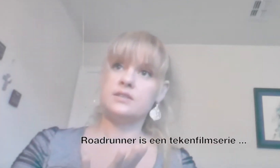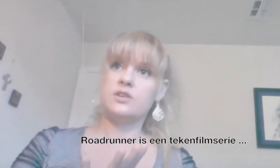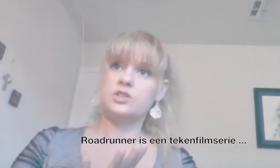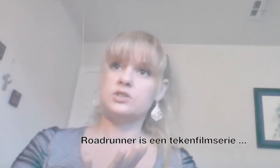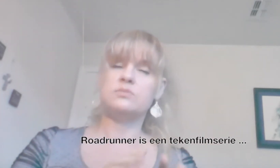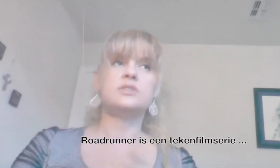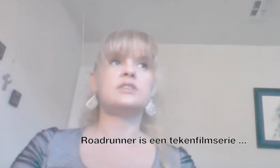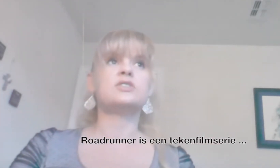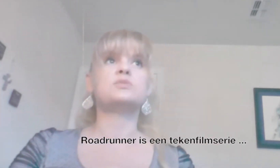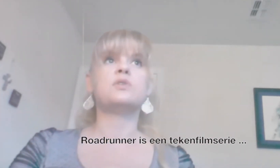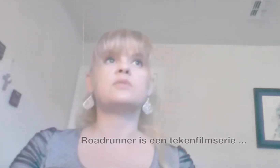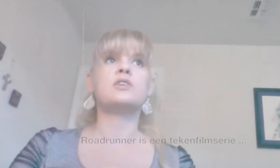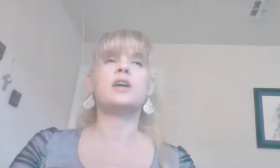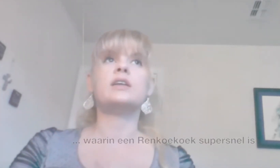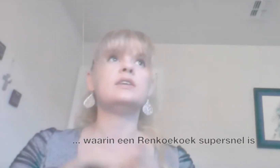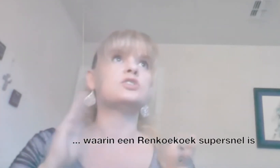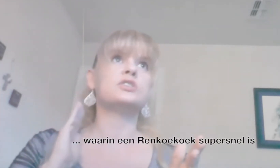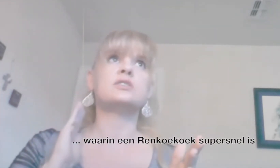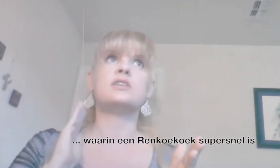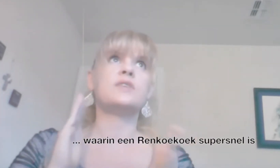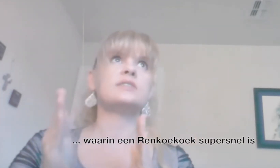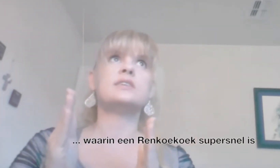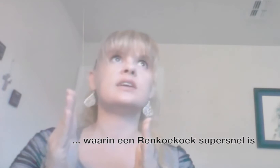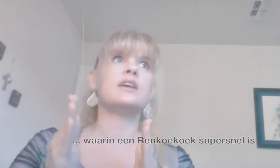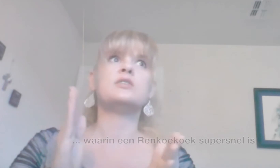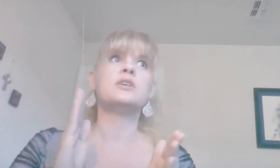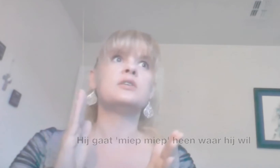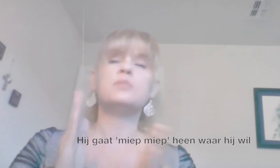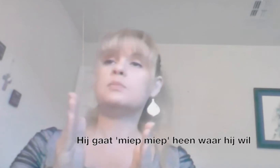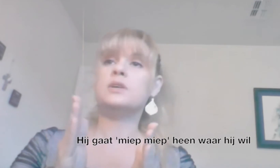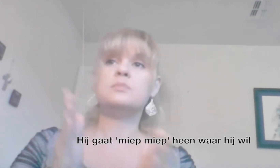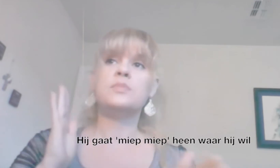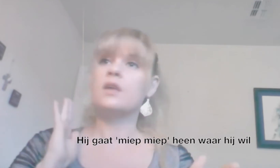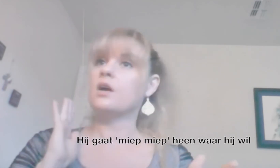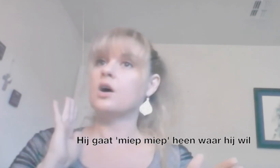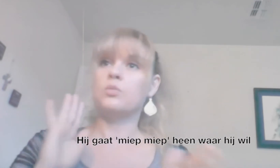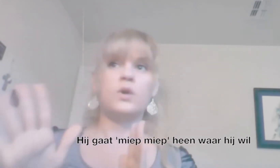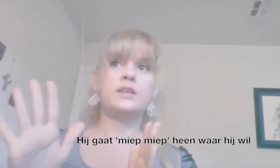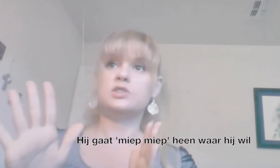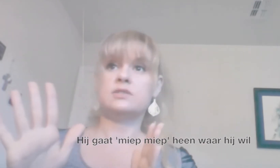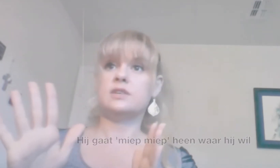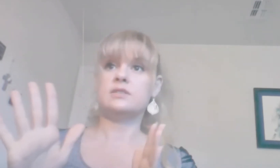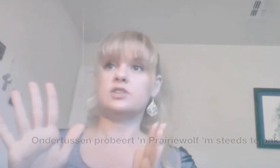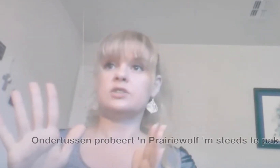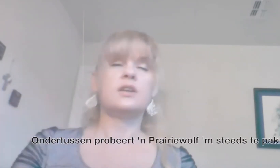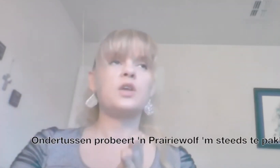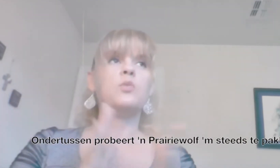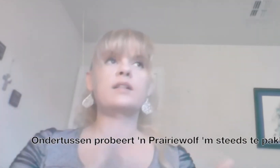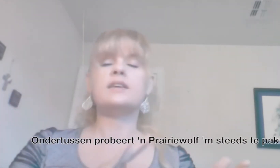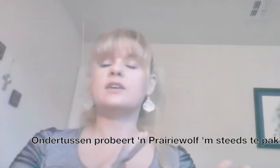these cartoons, there's this roadrunner, and he is just as fast as he can, peep, peep, running to this destination, Wildy